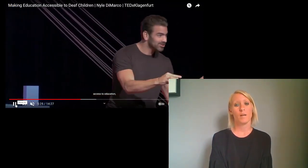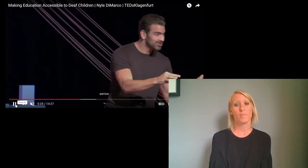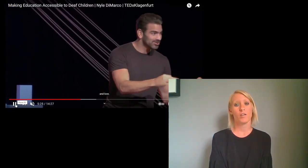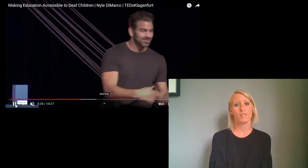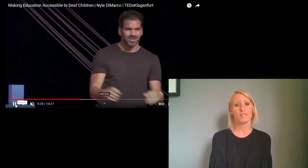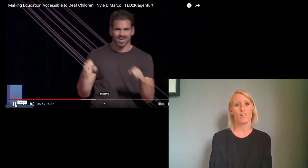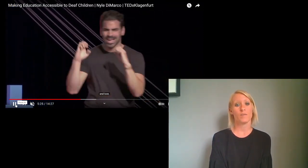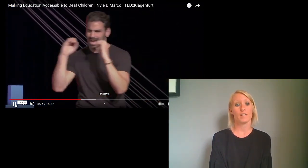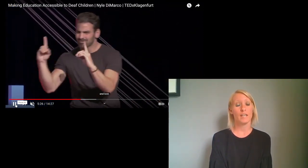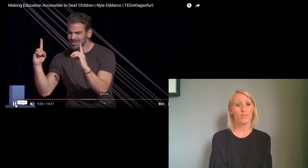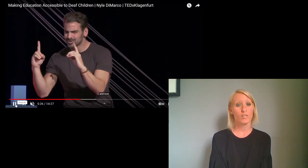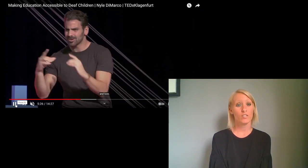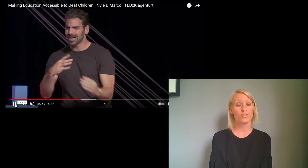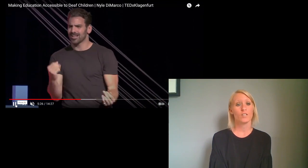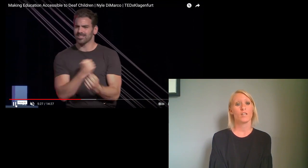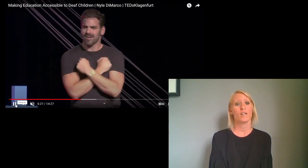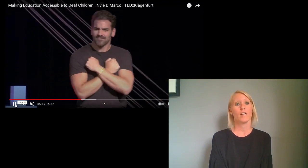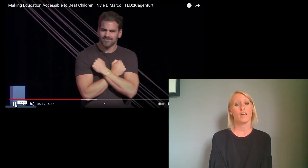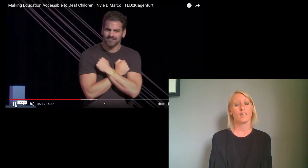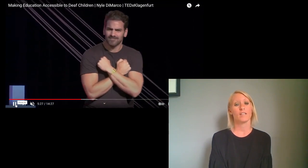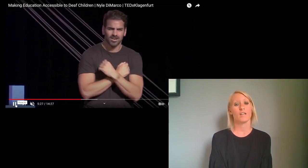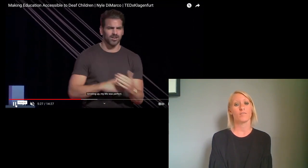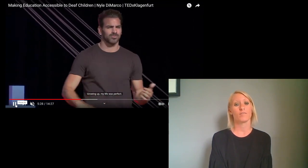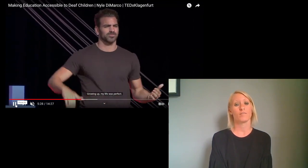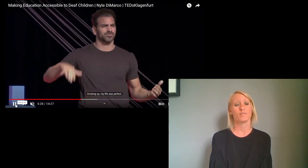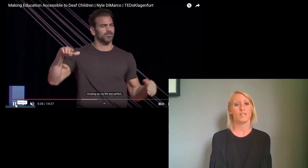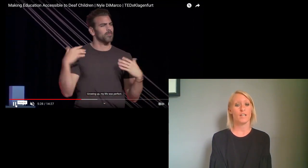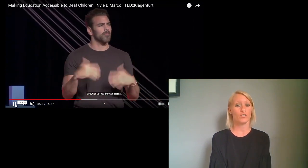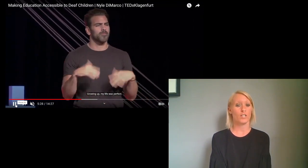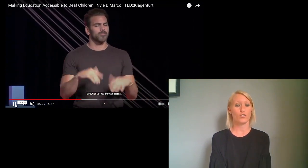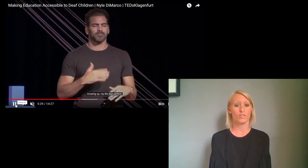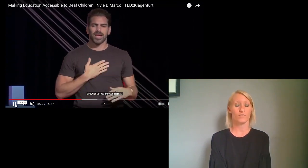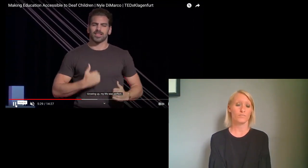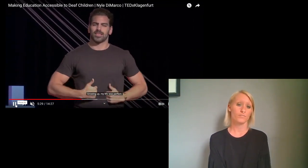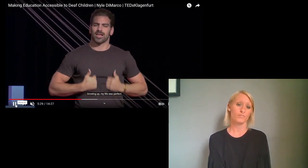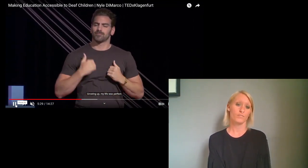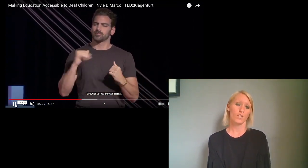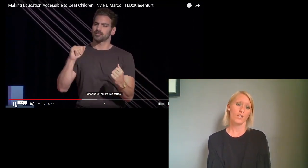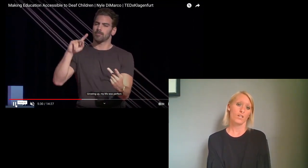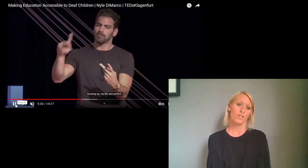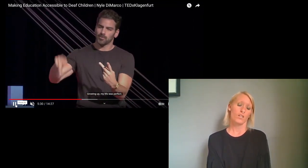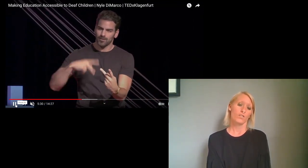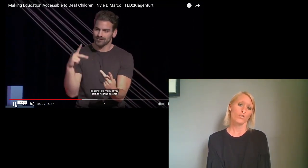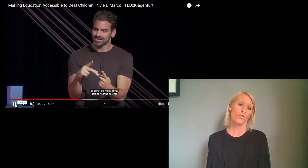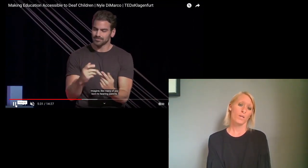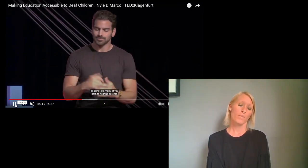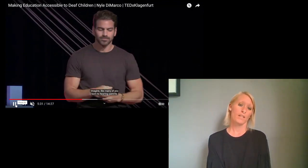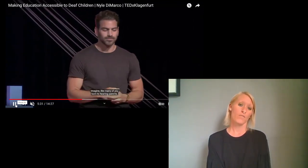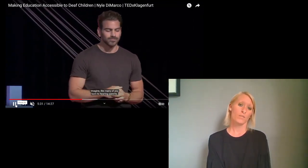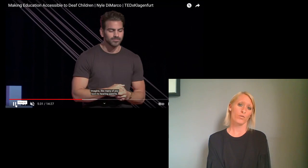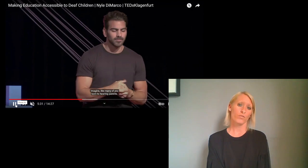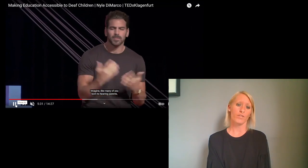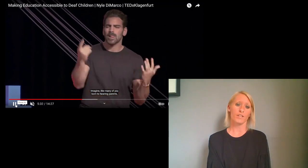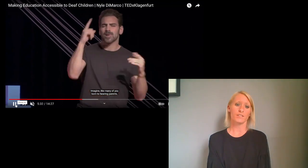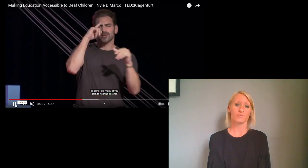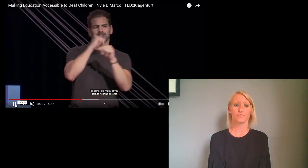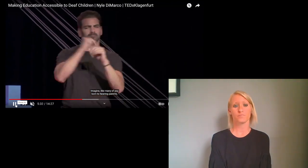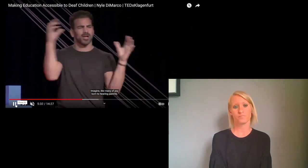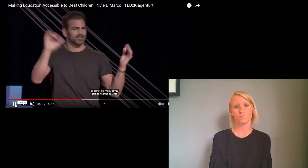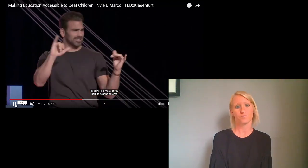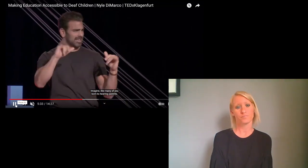One day, my parents gave me language and love and education. So, growing up, my life was